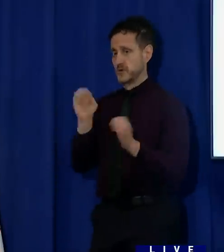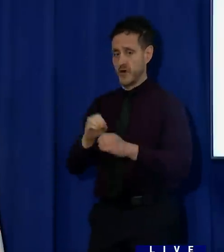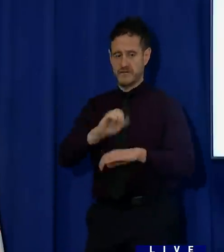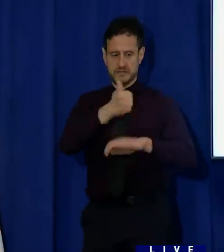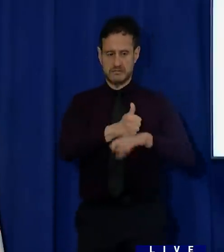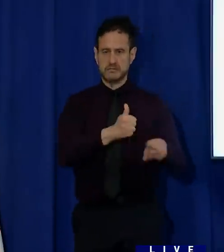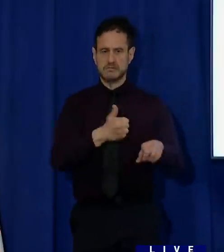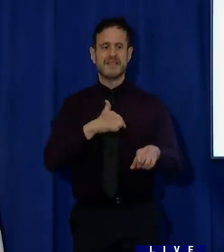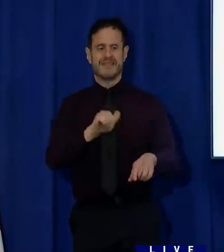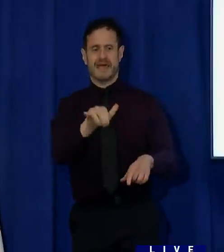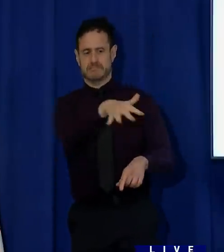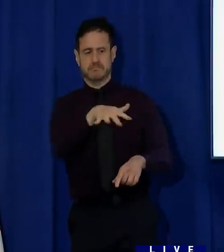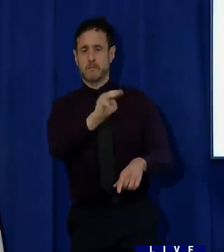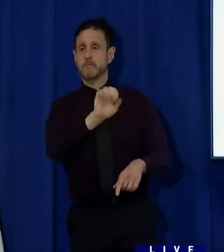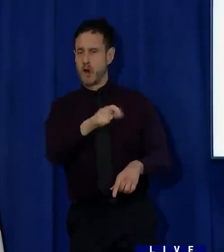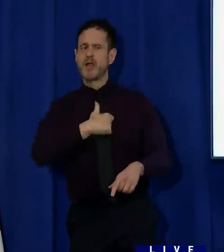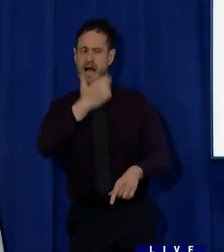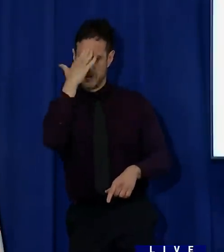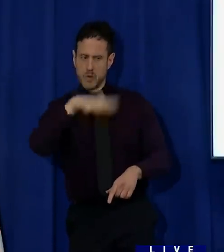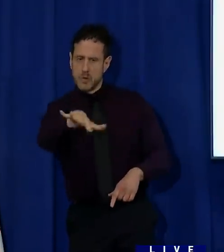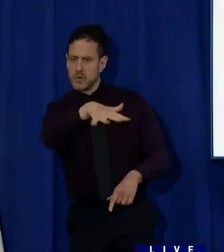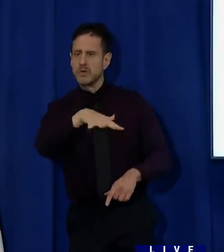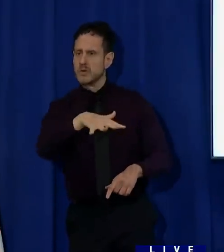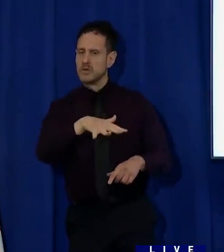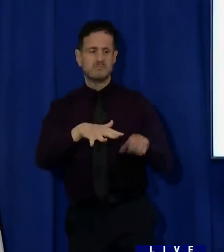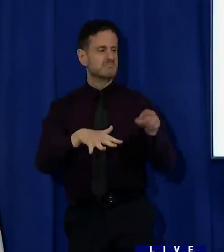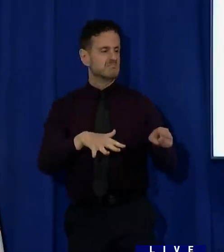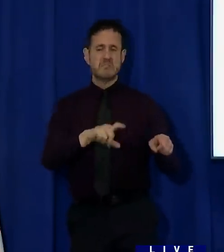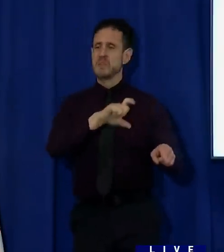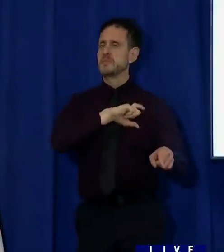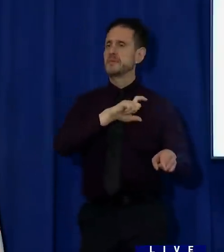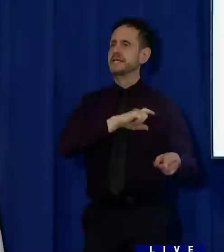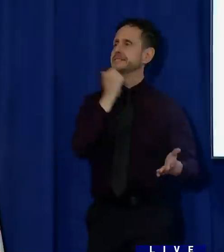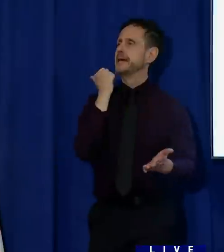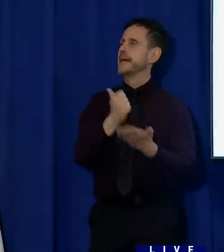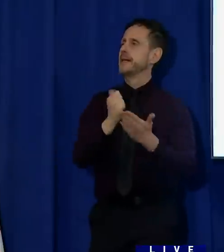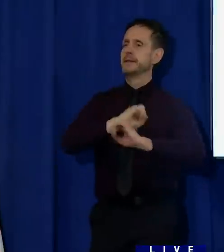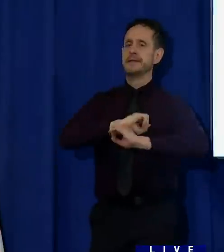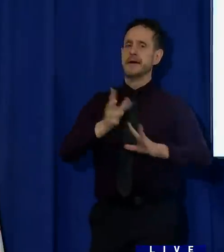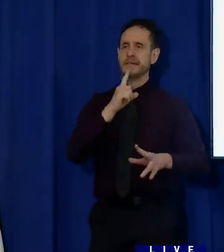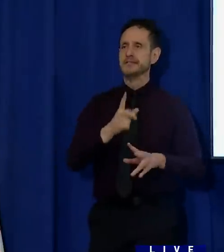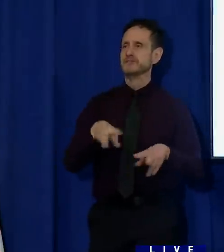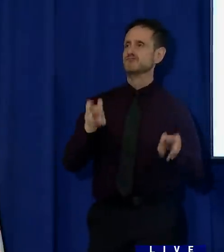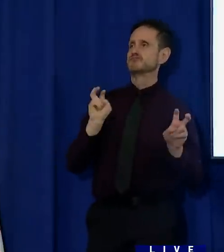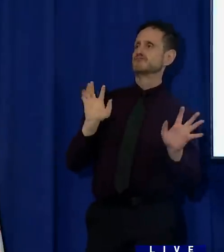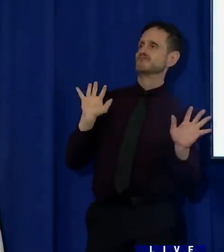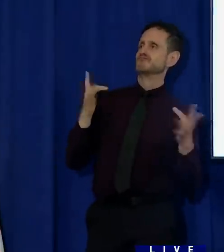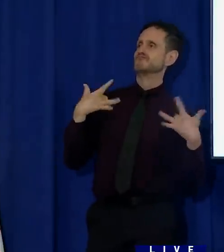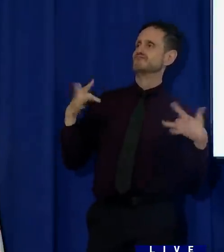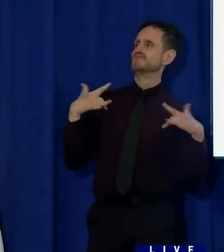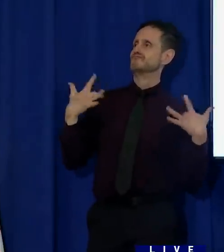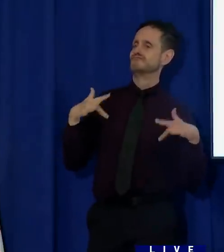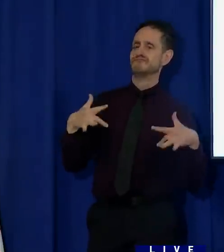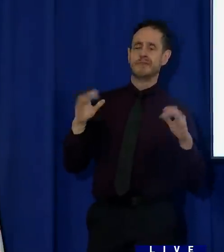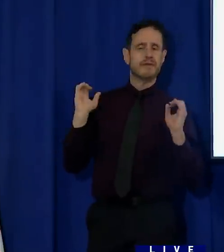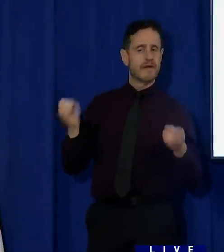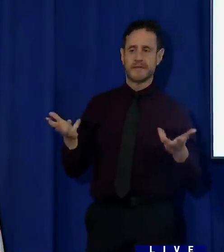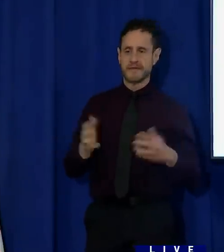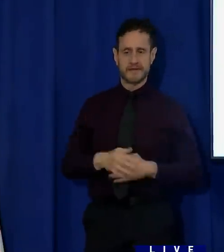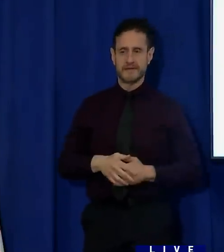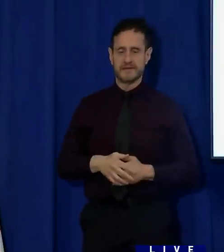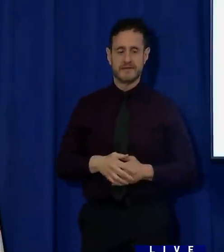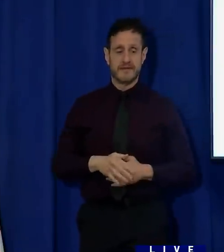nothing to help anyone in those instances. Stood by and just did nothing. Their